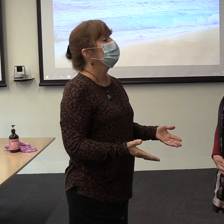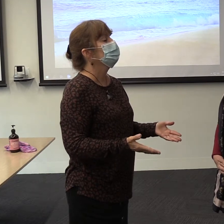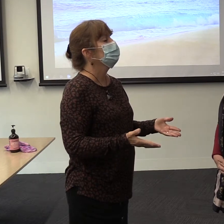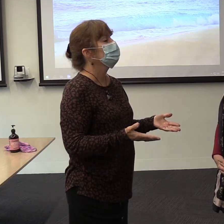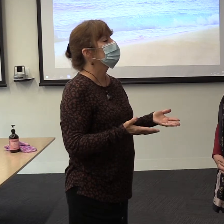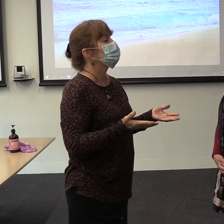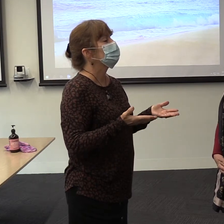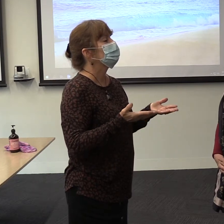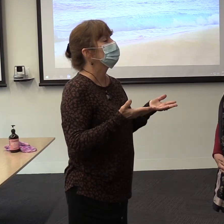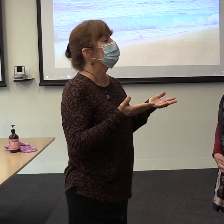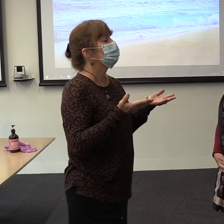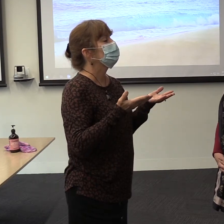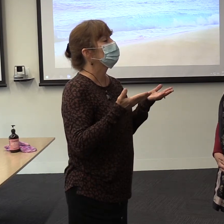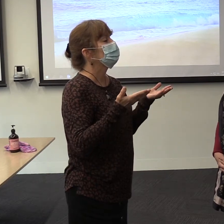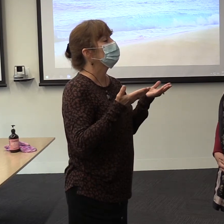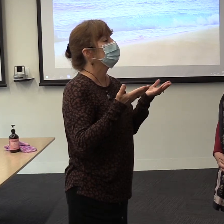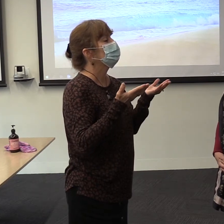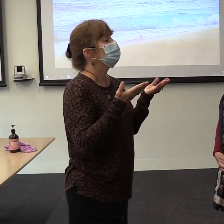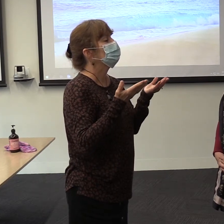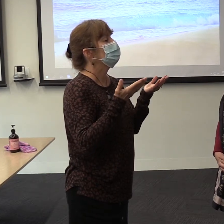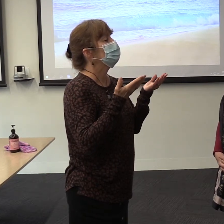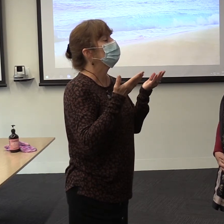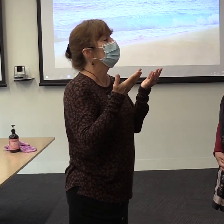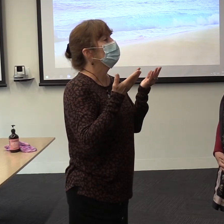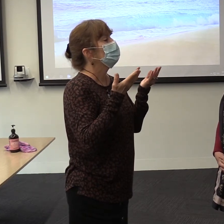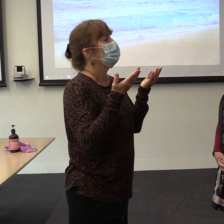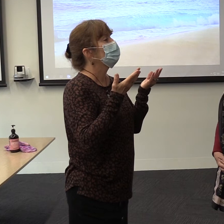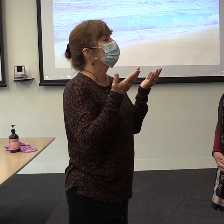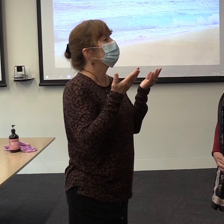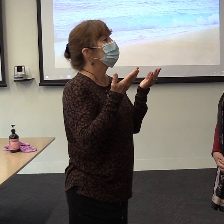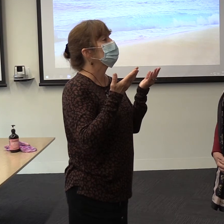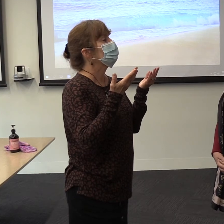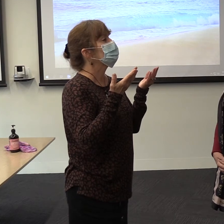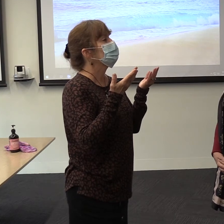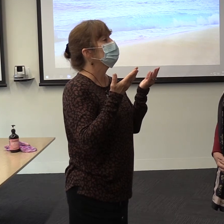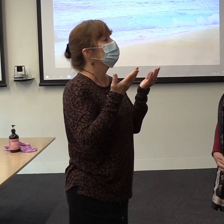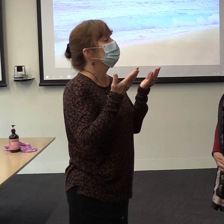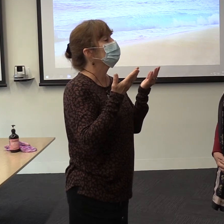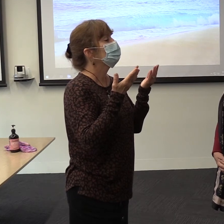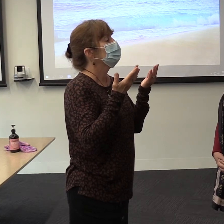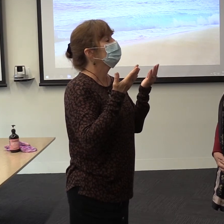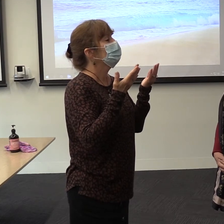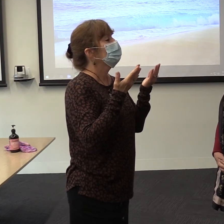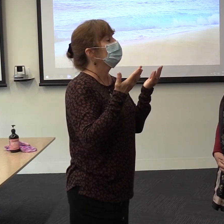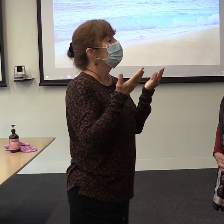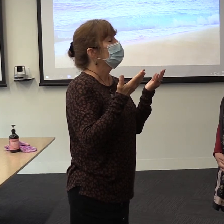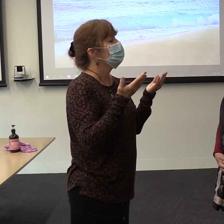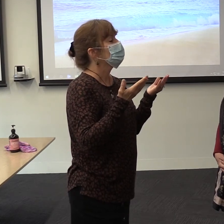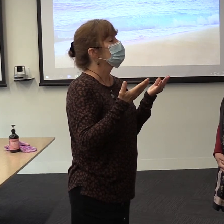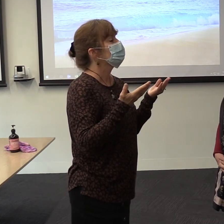in, 2, 3, 4, hold, 2, out,